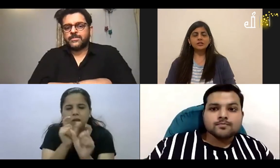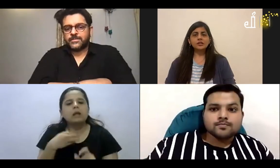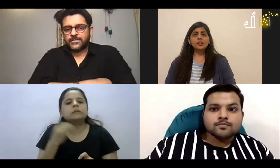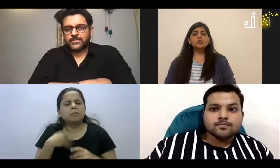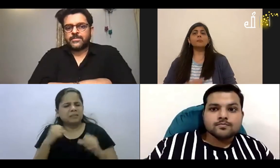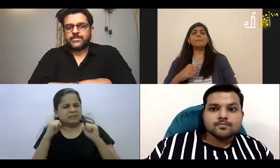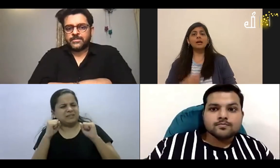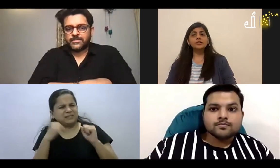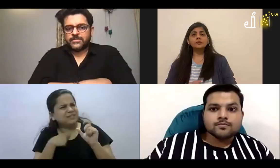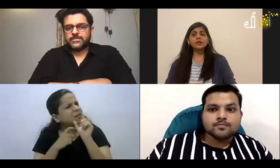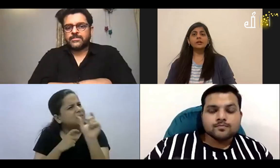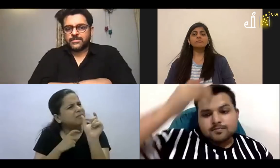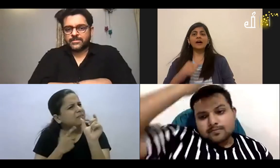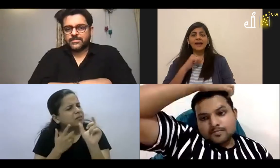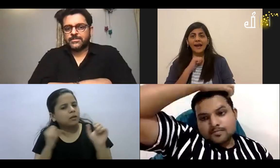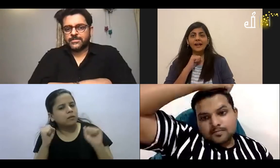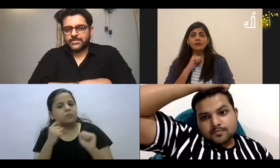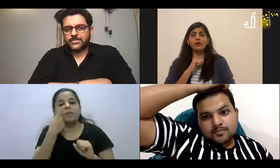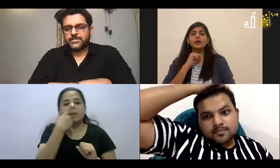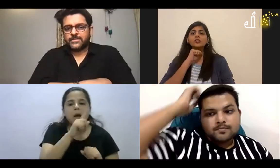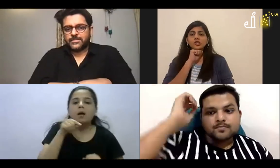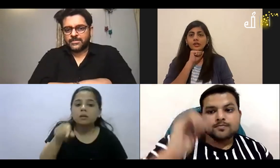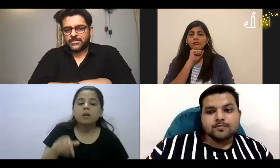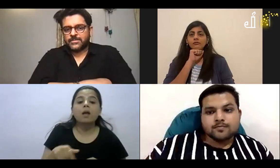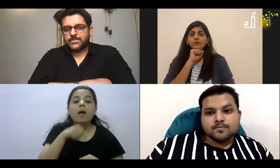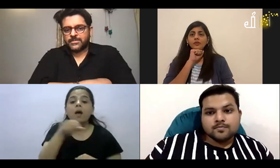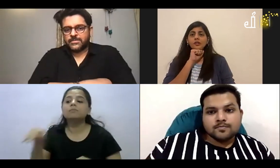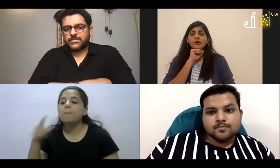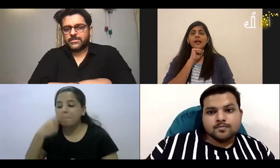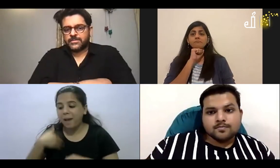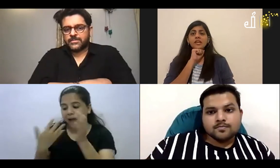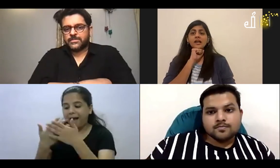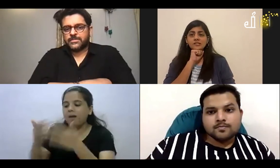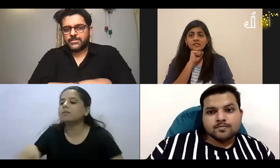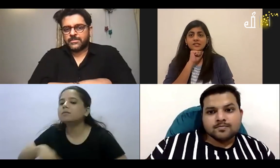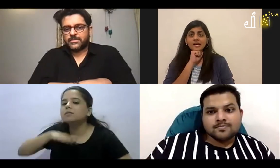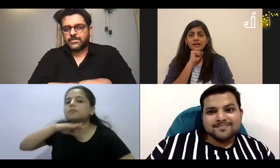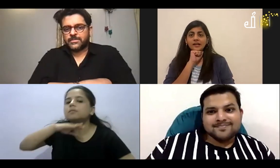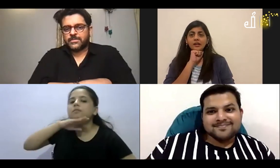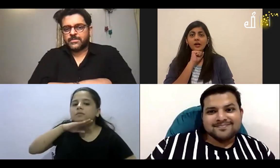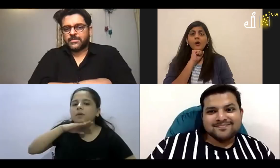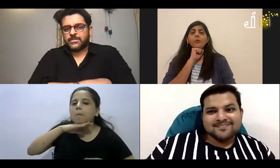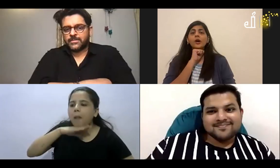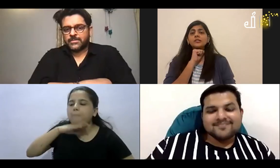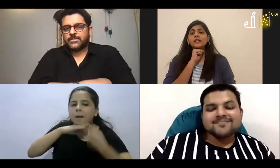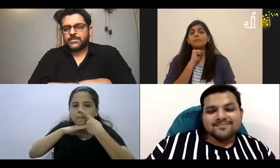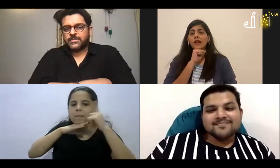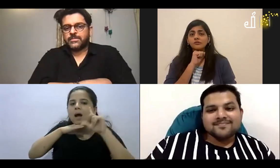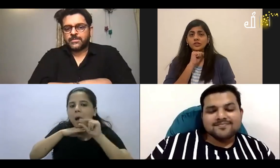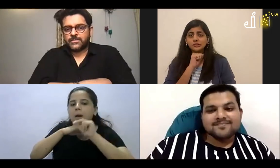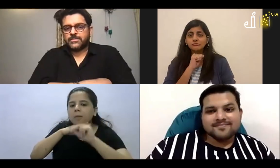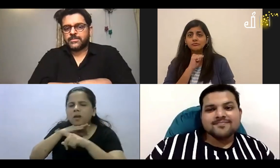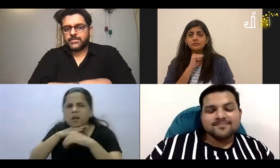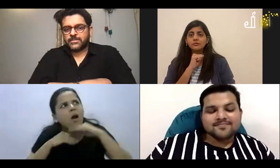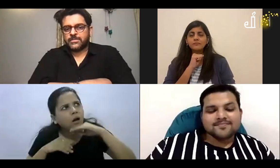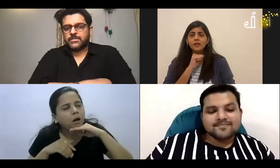difficulty. So my mother would keep my hand on her chin to help me understand what is that